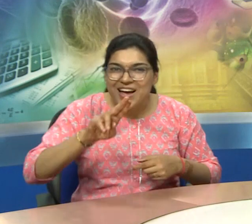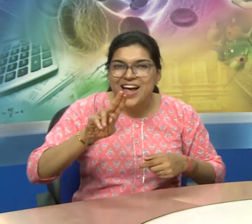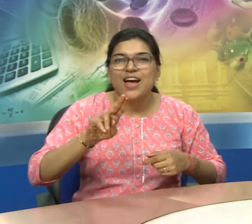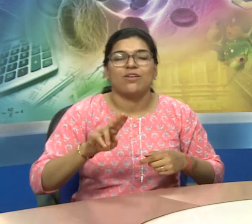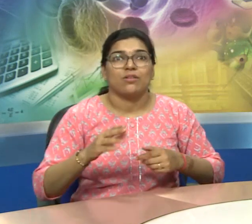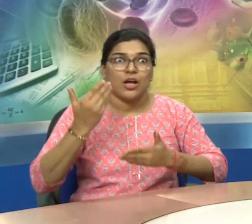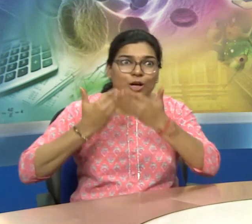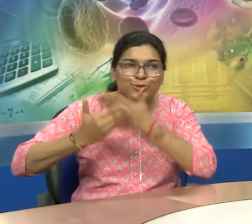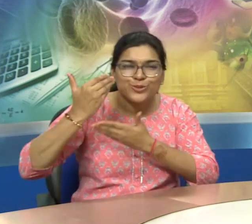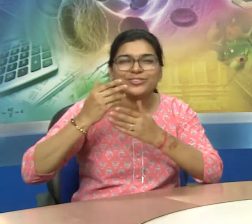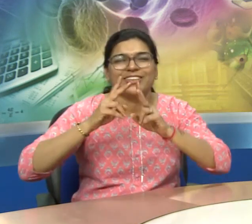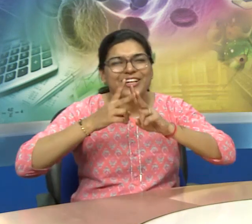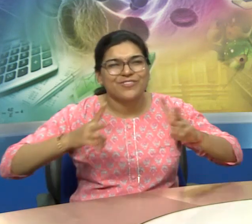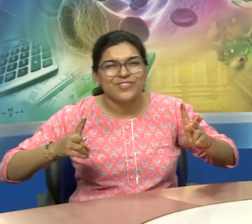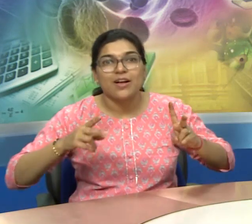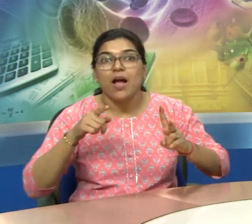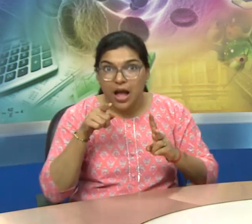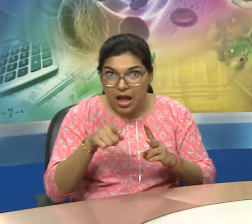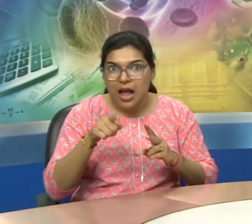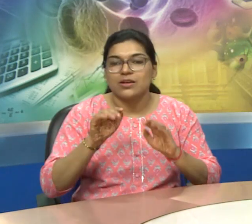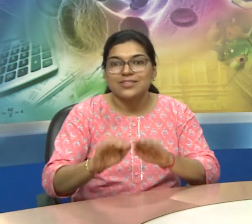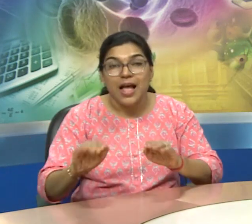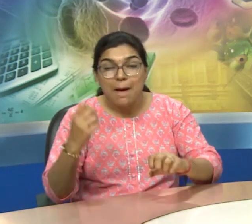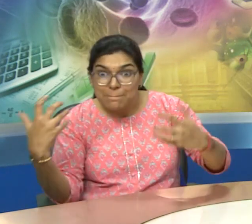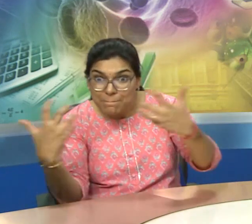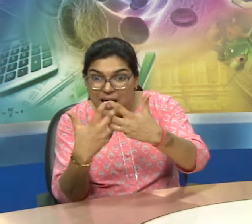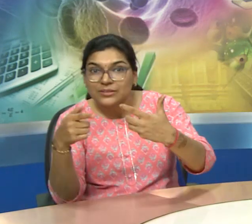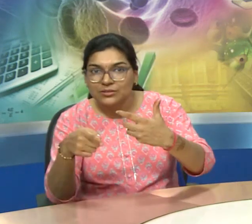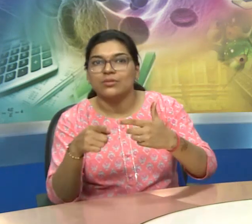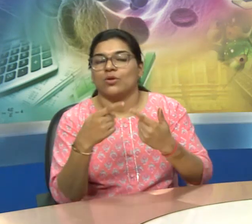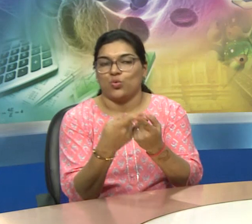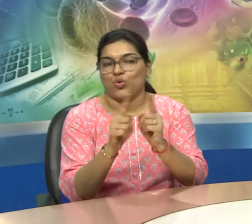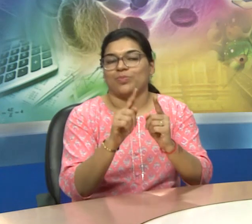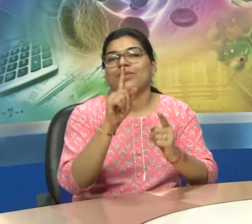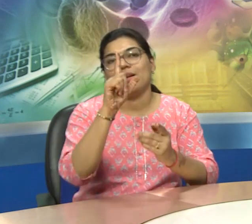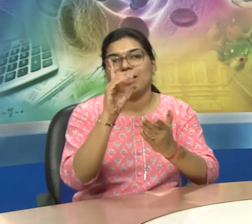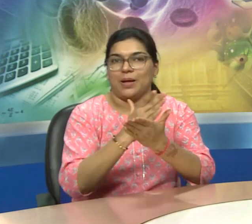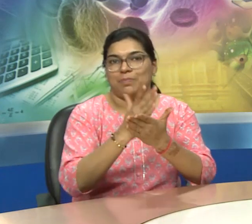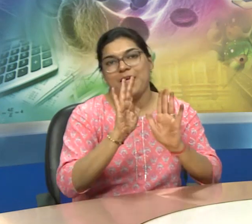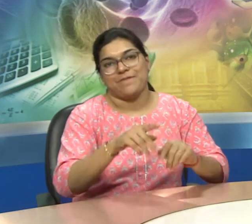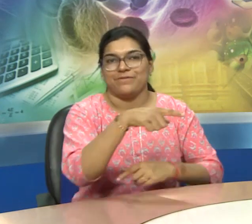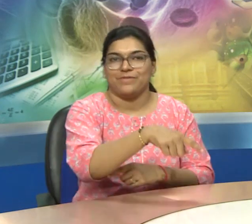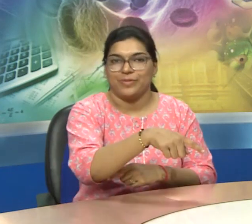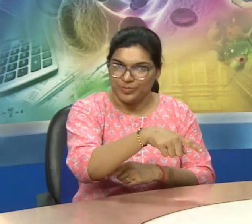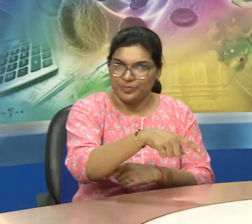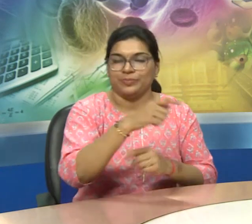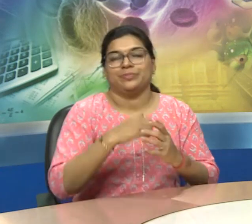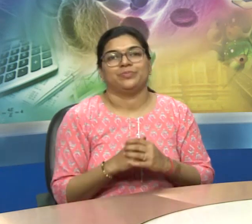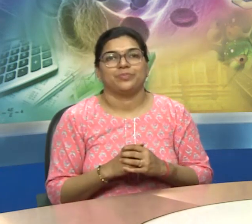stories, different kinds of stories, different kinds of fun books. So this is also a public library.